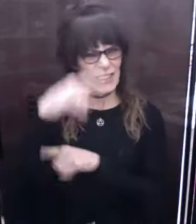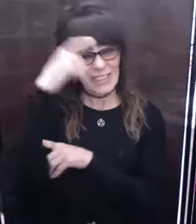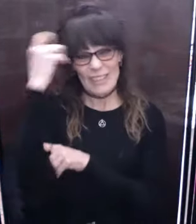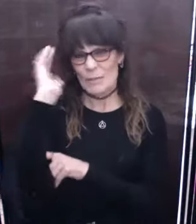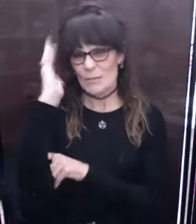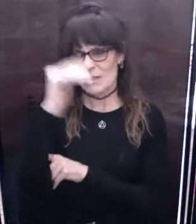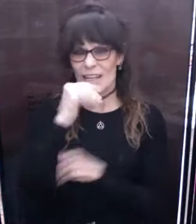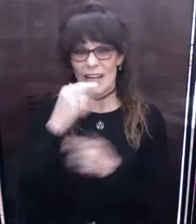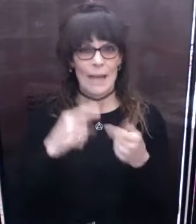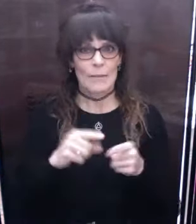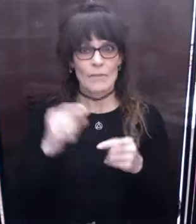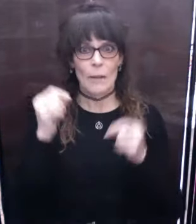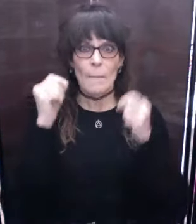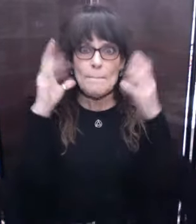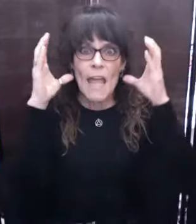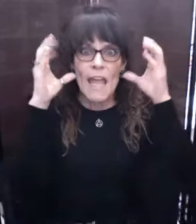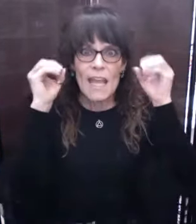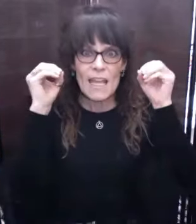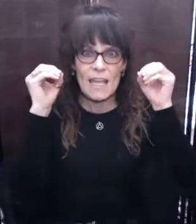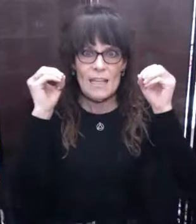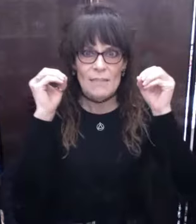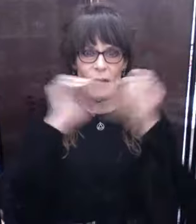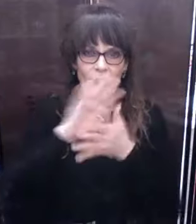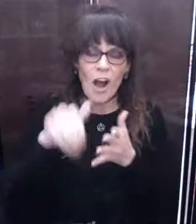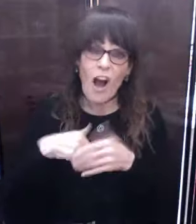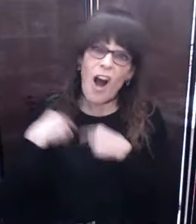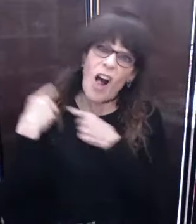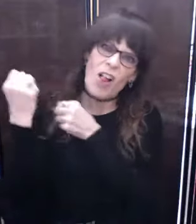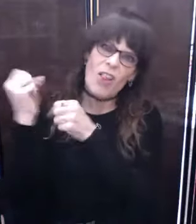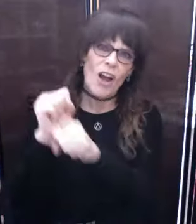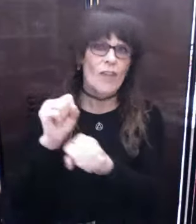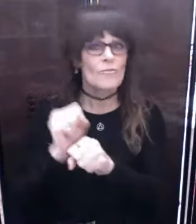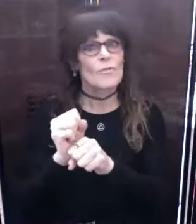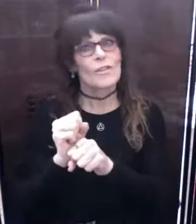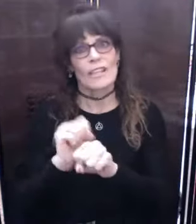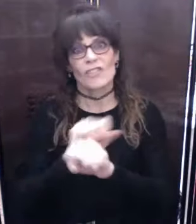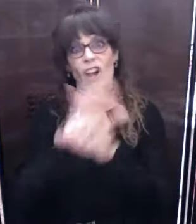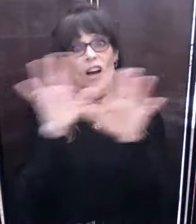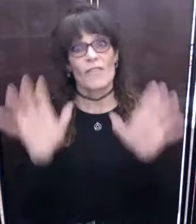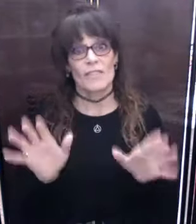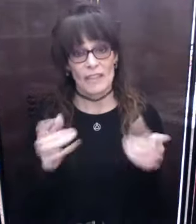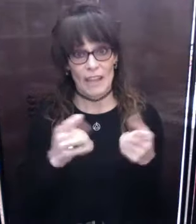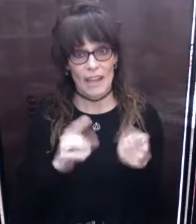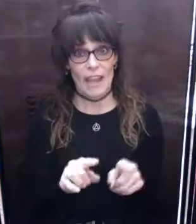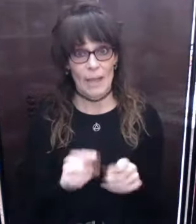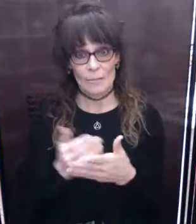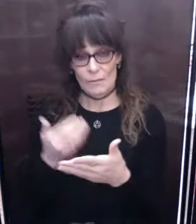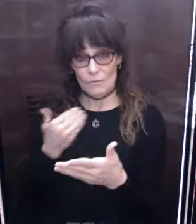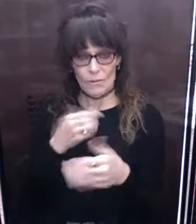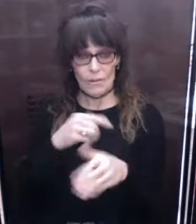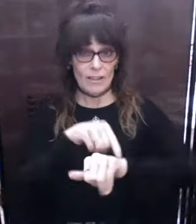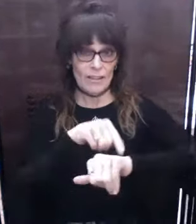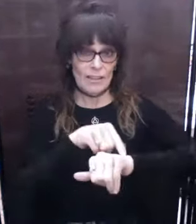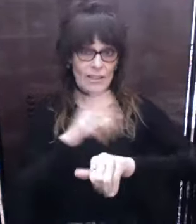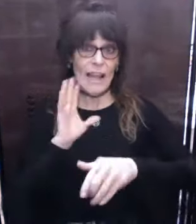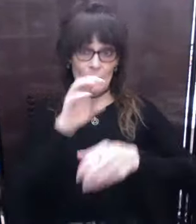amazed by all the hard work that's obviously gone into this. I've been involved in doing some AA events from time to